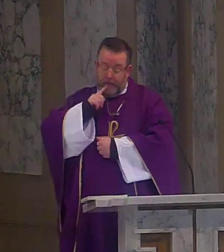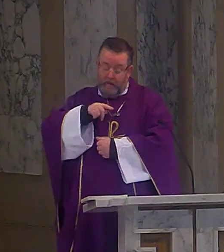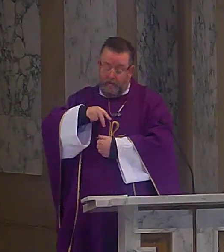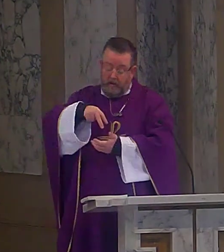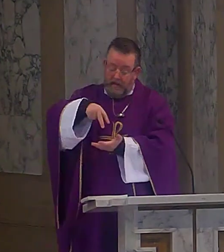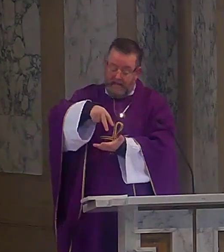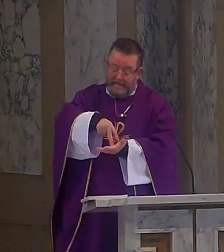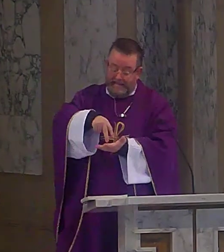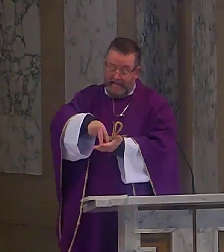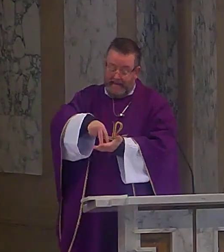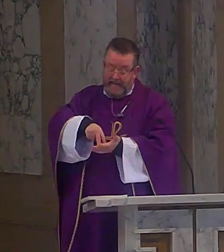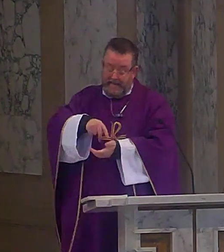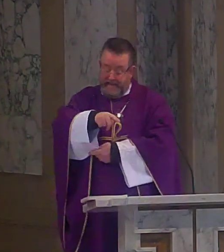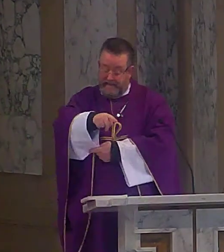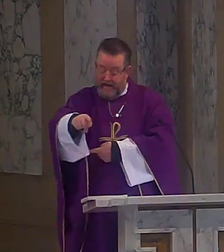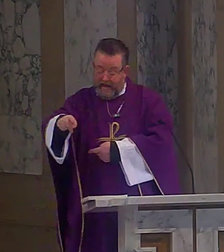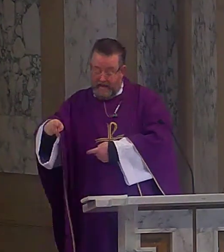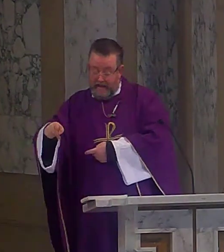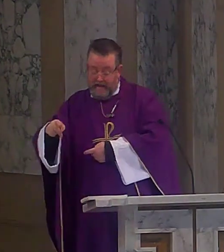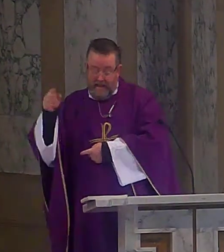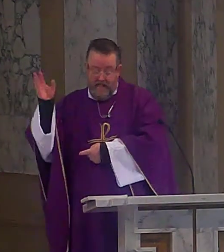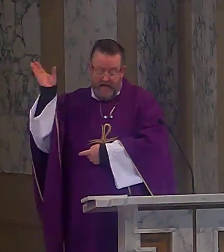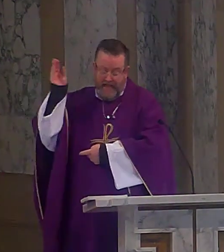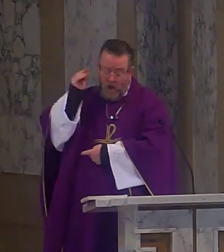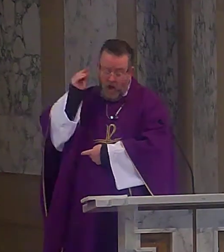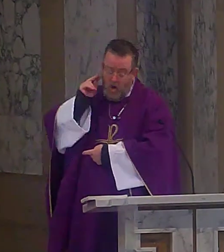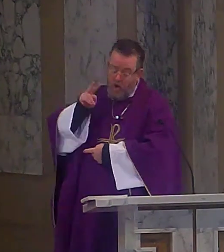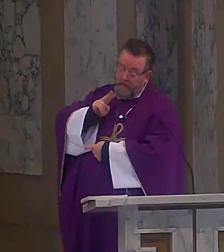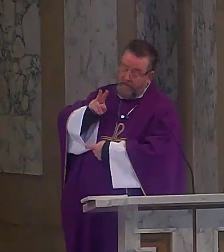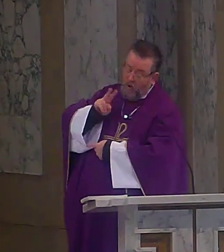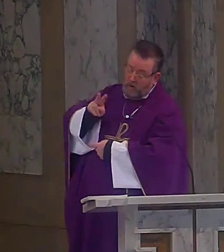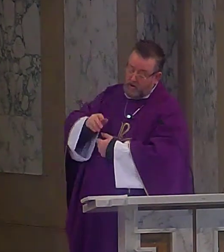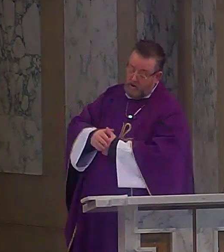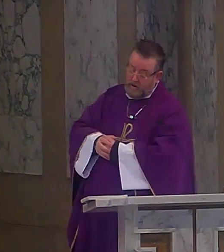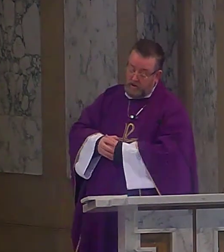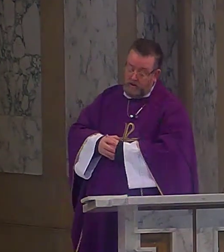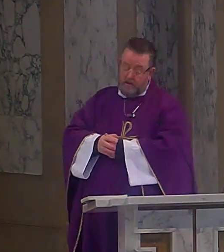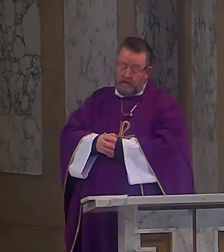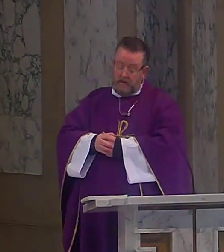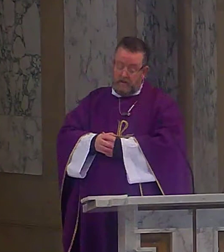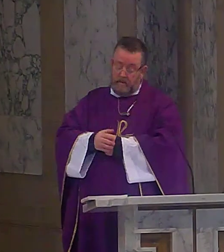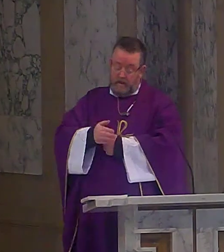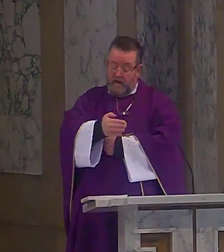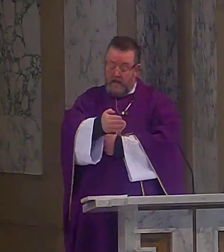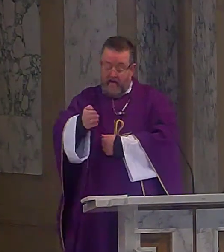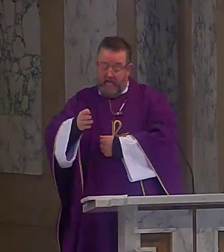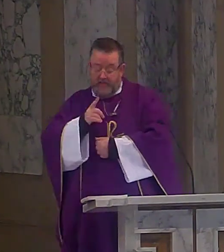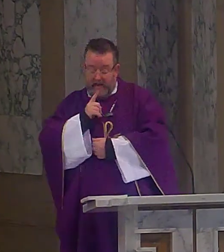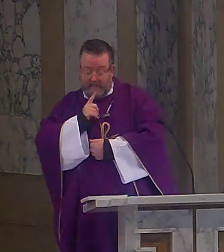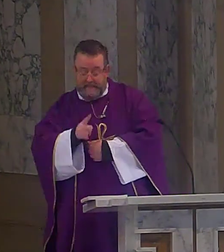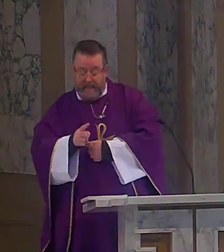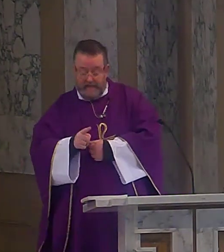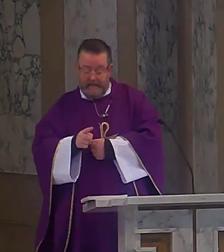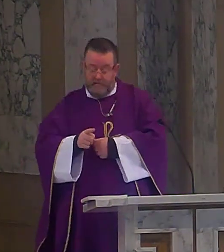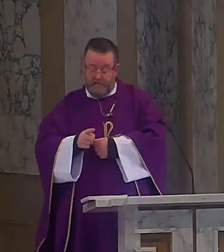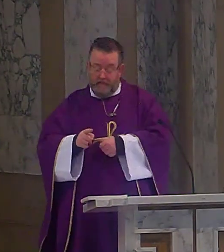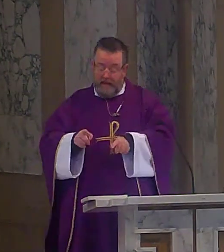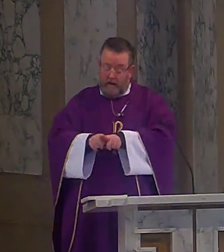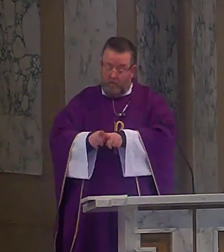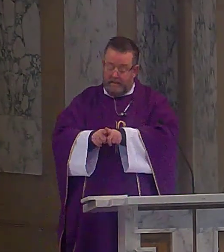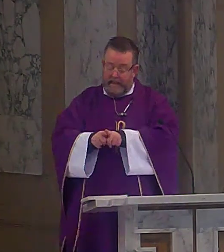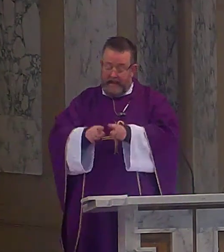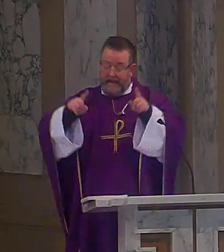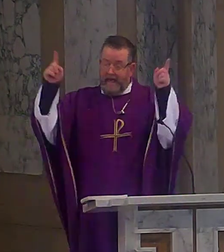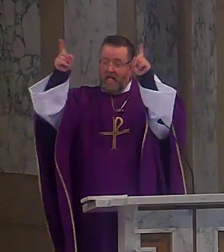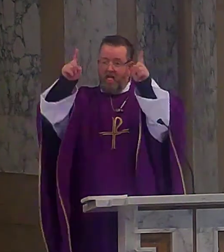the people standing there they heard the voice they said it